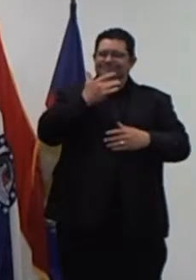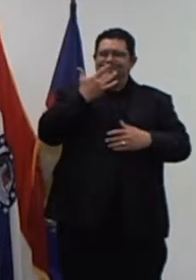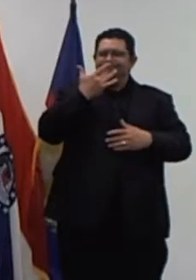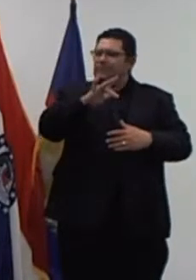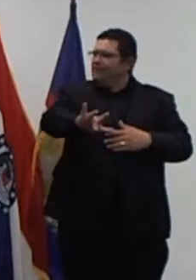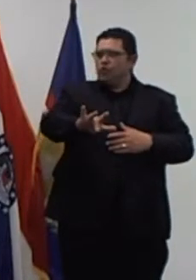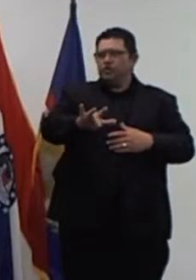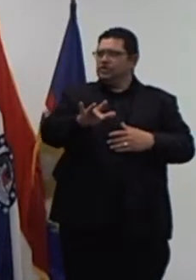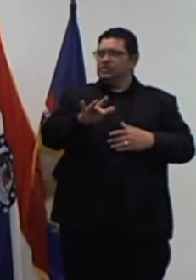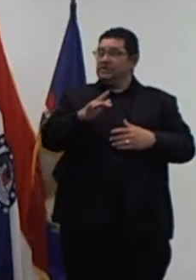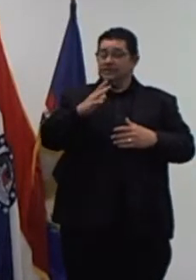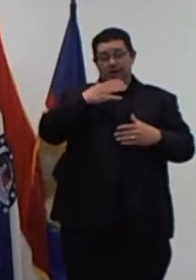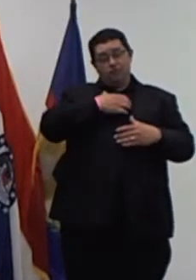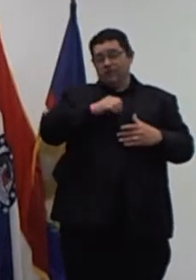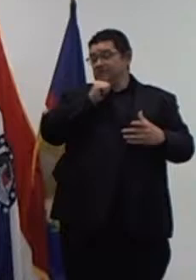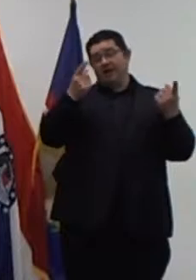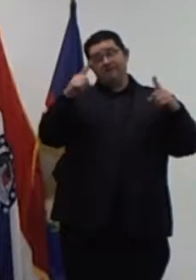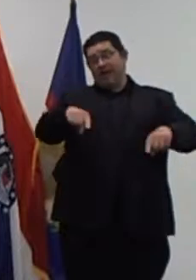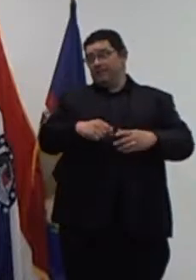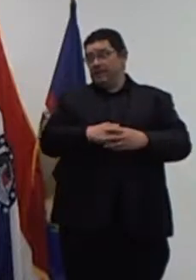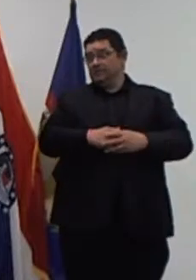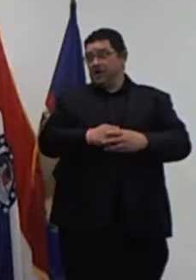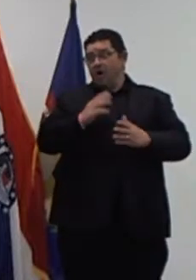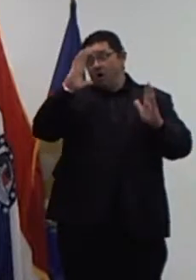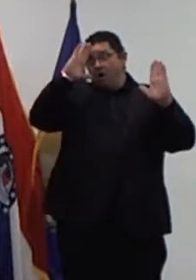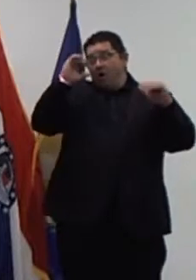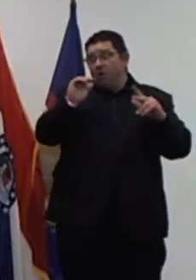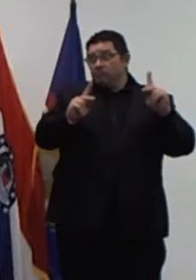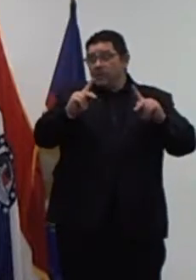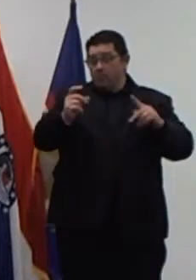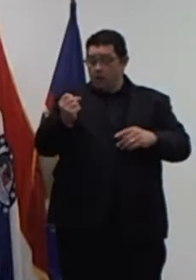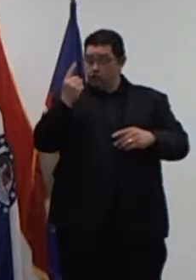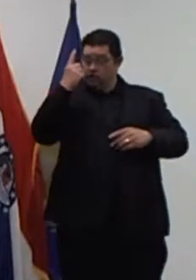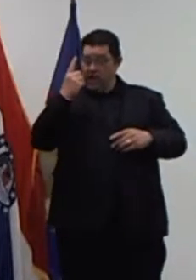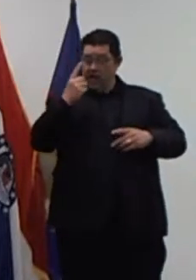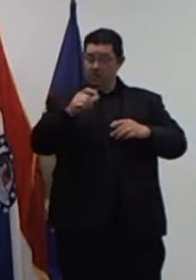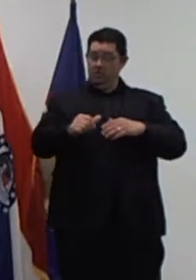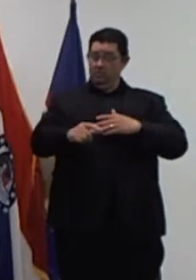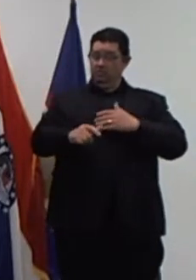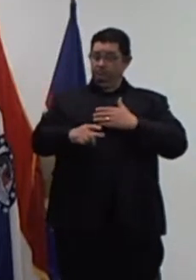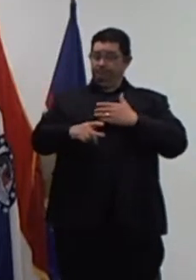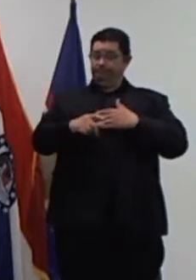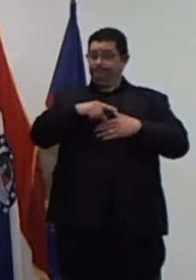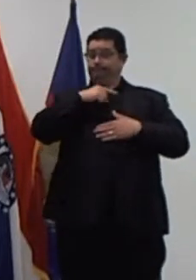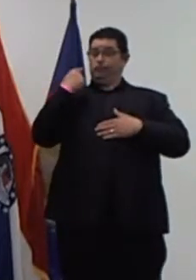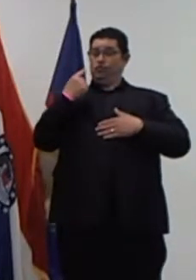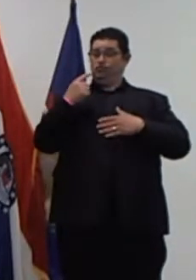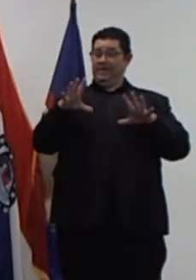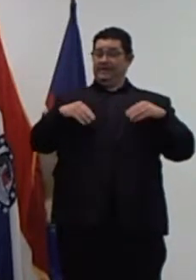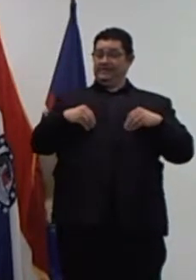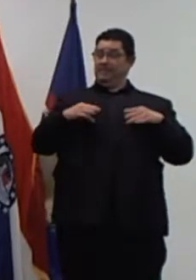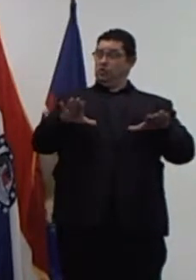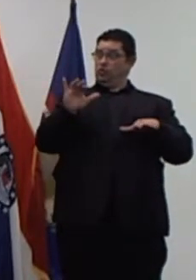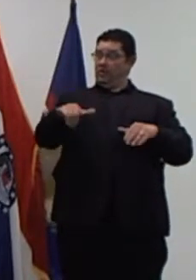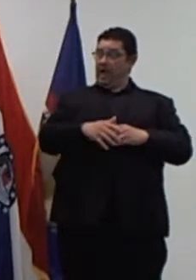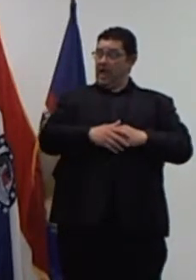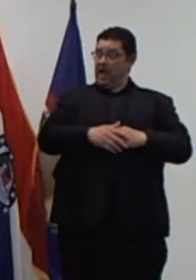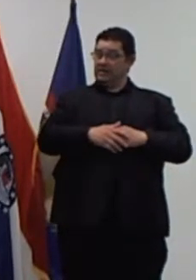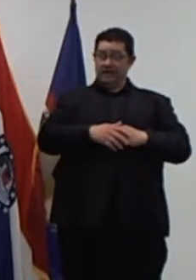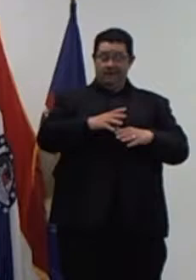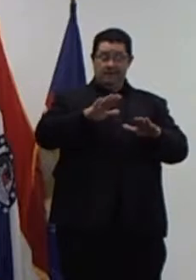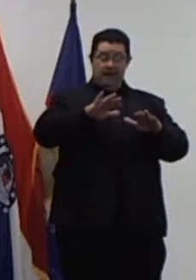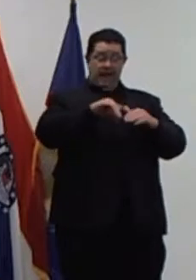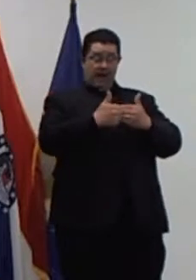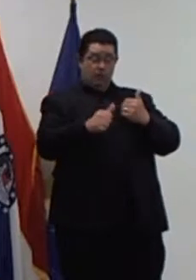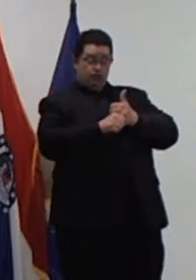I wish it hadn't happened, and I hope the people understand the risk they take by doing that and what that really does to somebody else that none of us